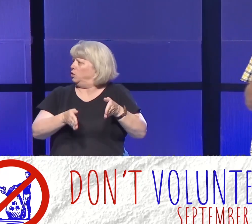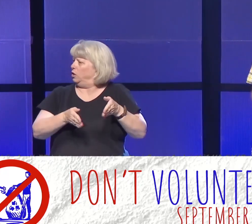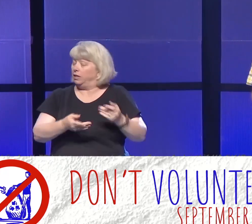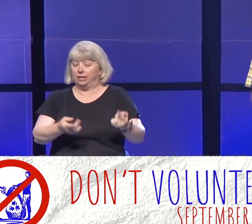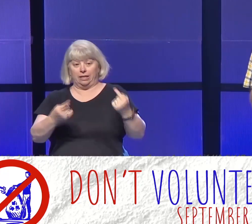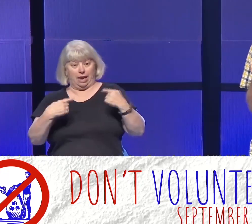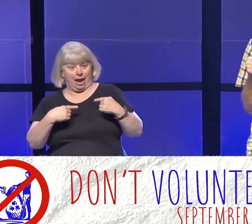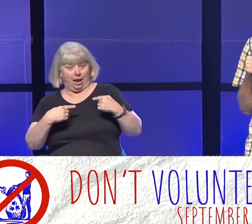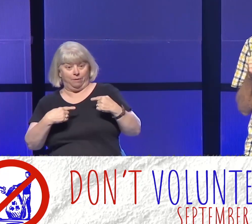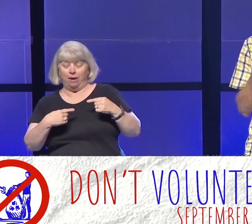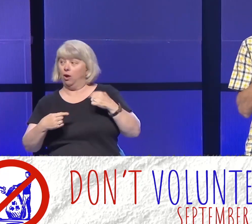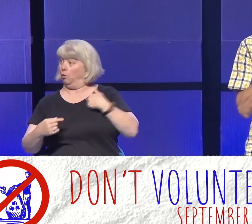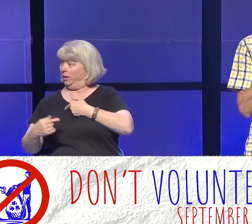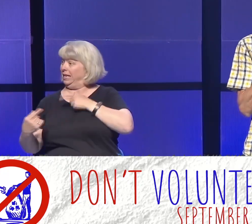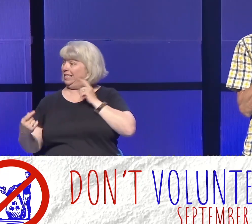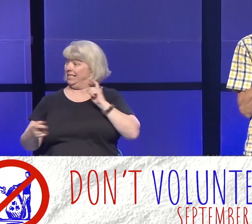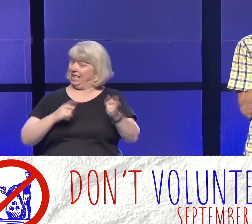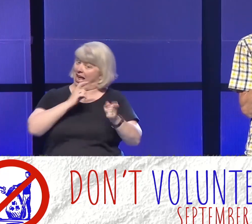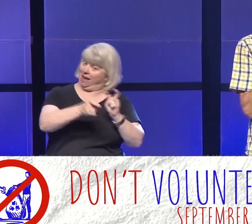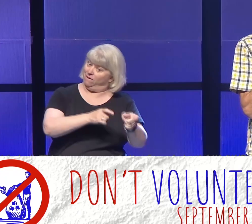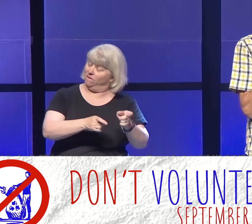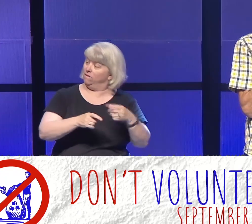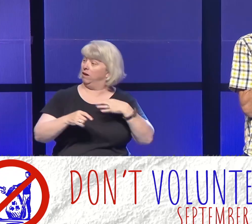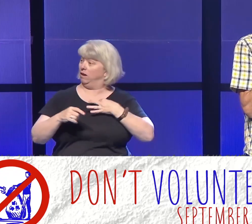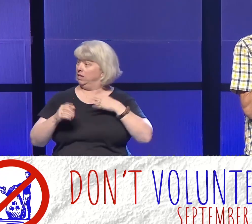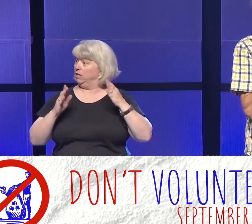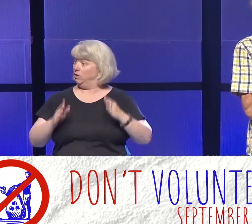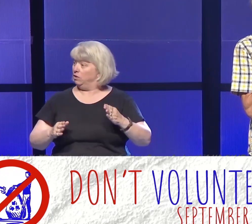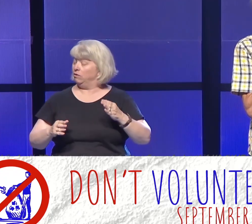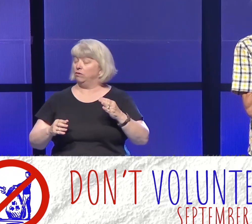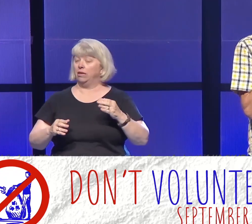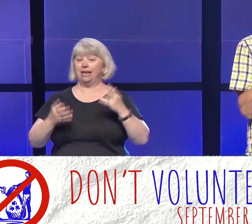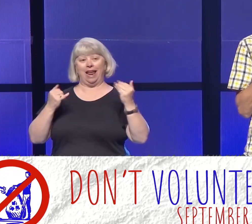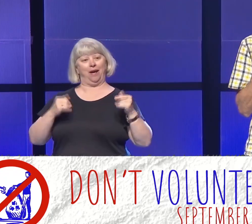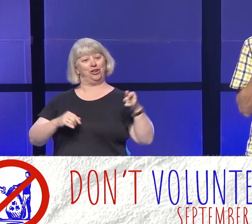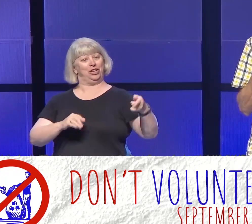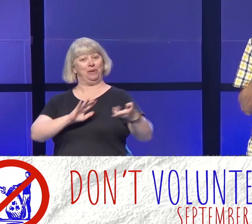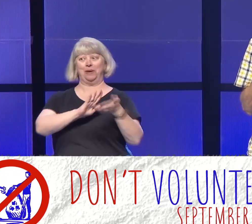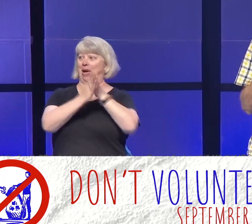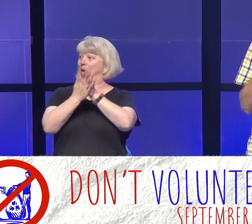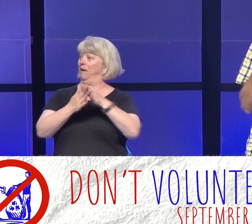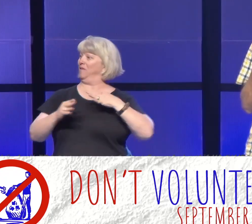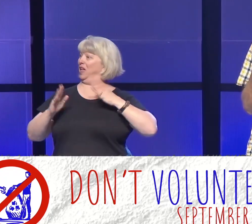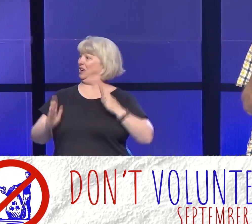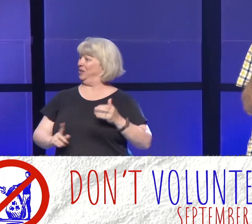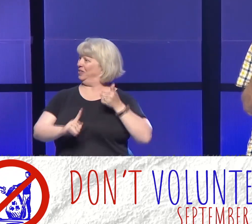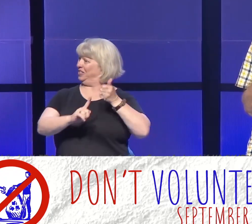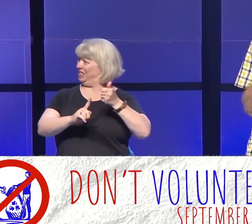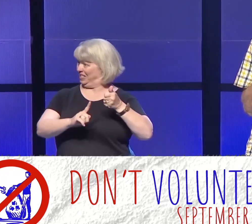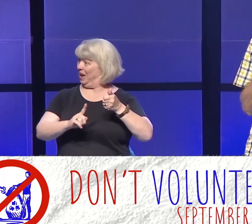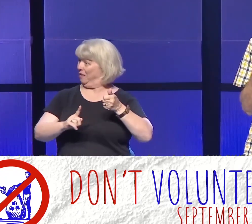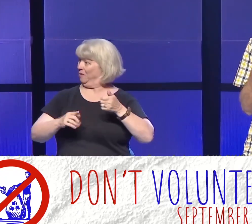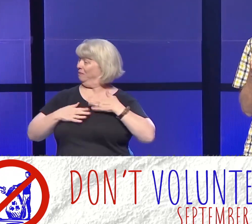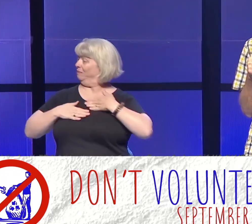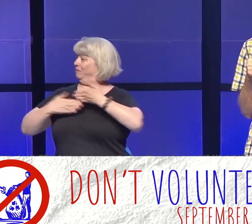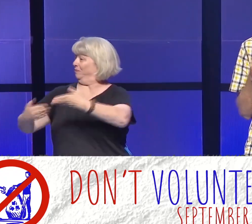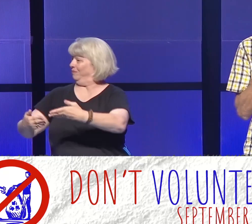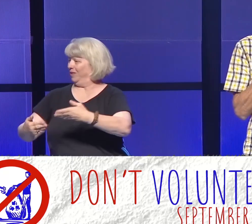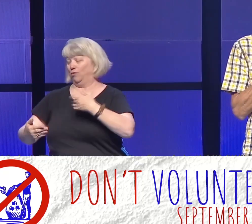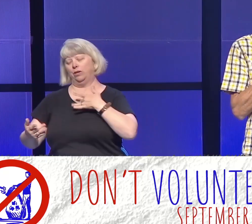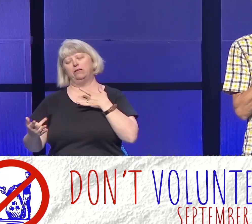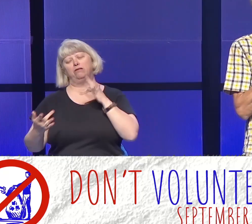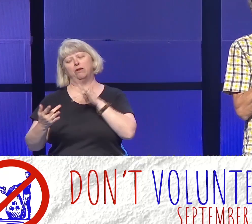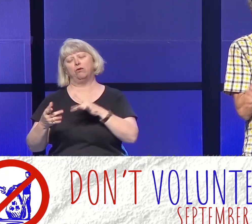was the recipient of a lot of volunteerism, if you will. But then now she's begun to do some volunteering herself, and she has a very touching